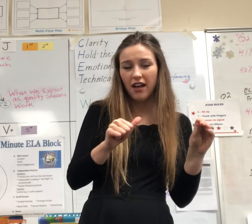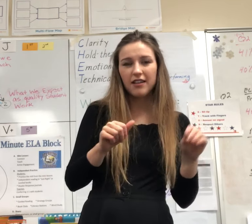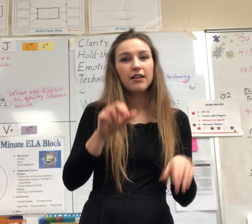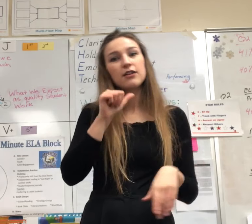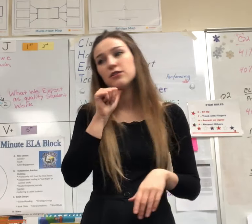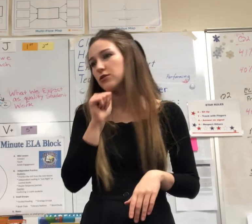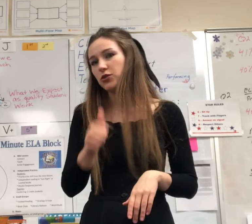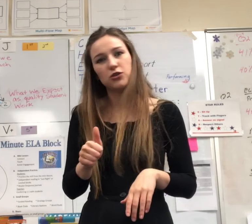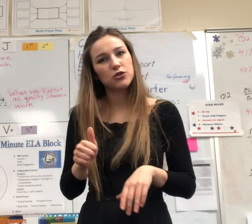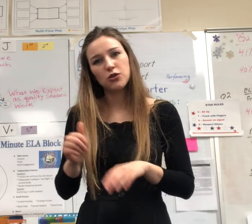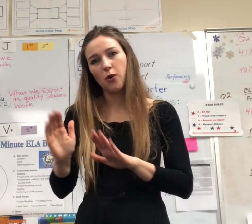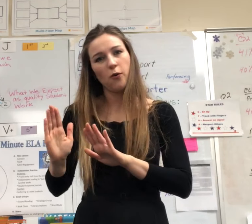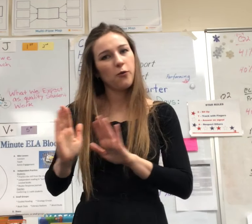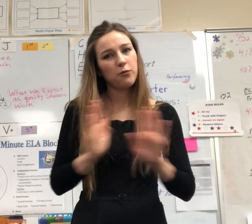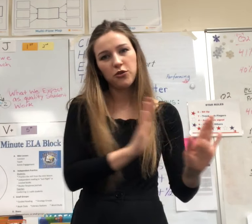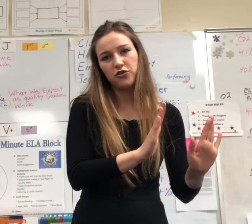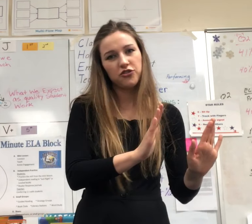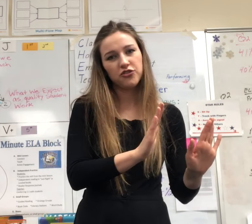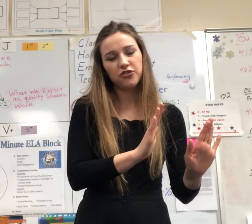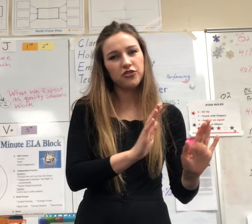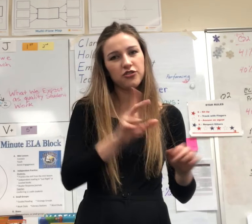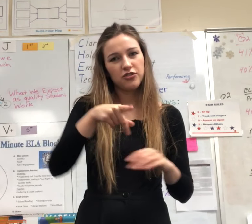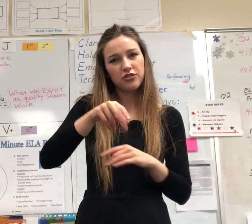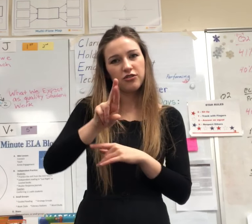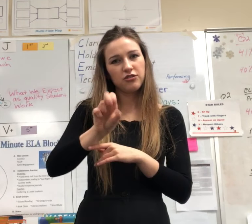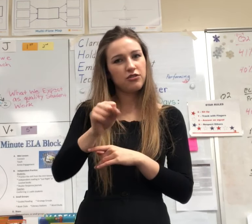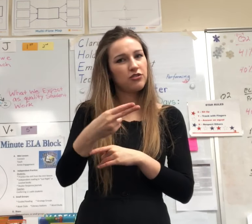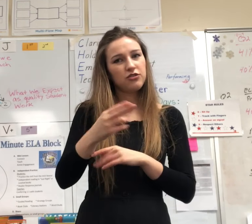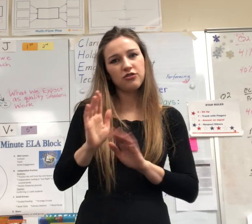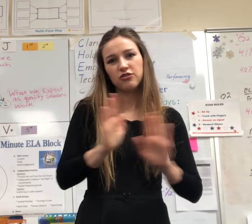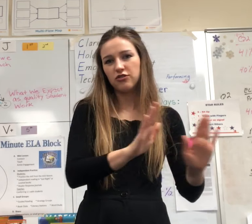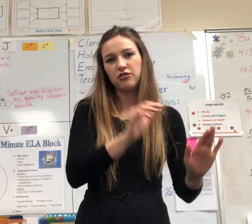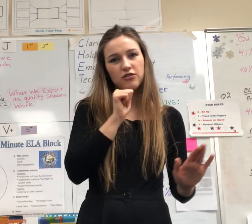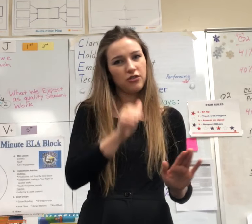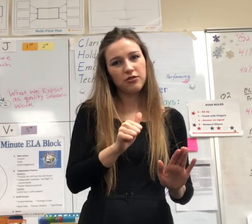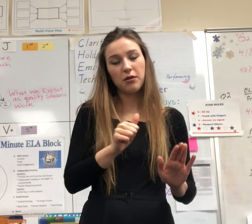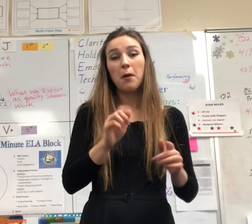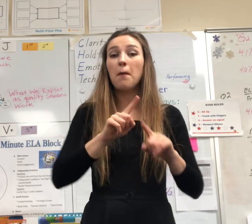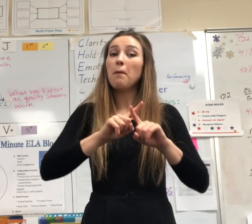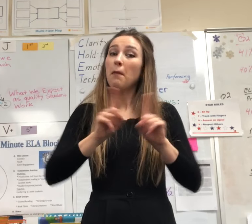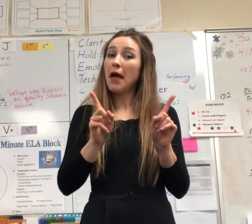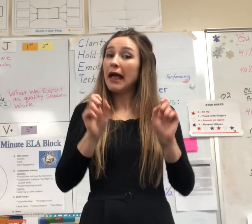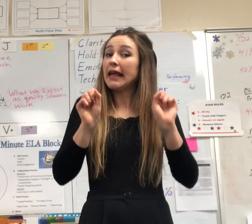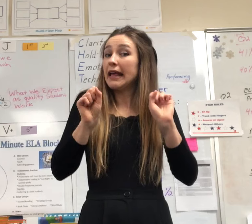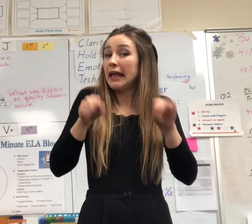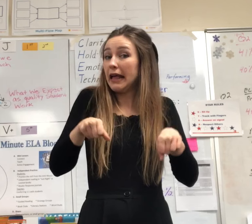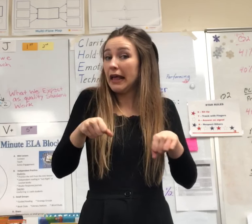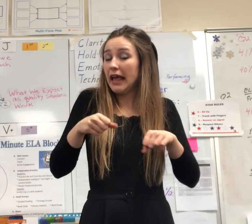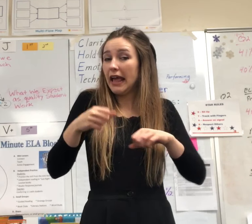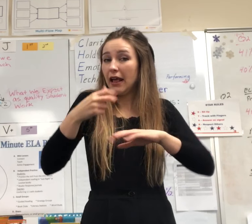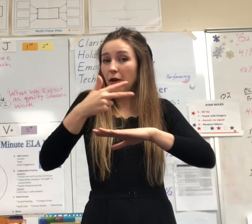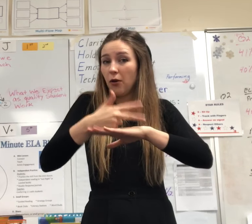but you can one finger touch the back axle and see if that helps. Okay?